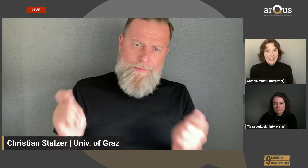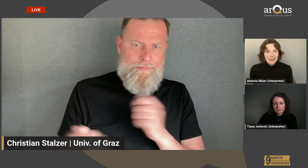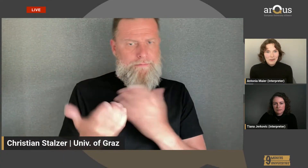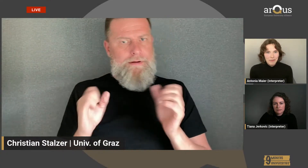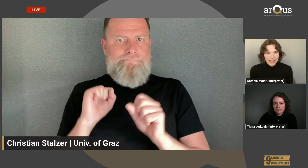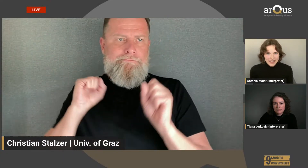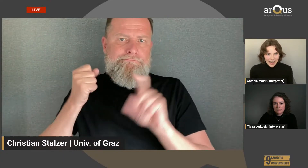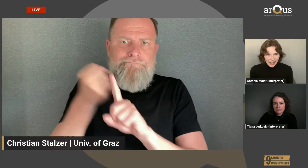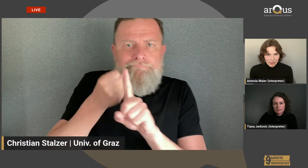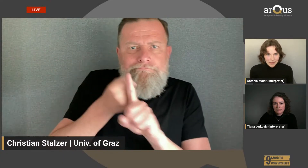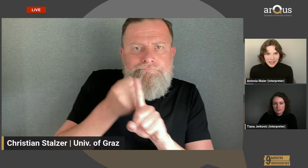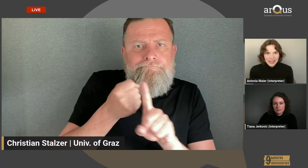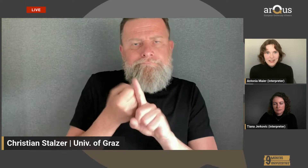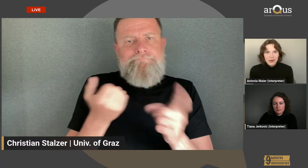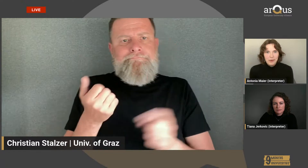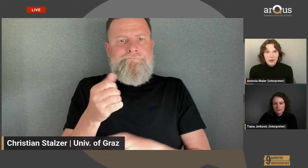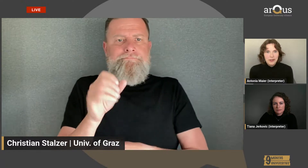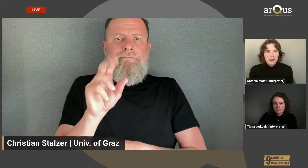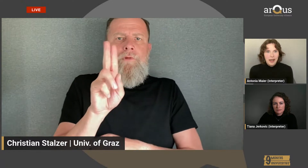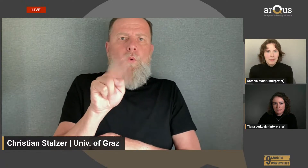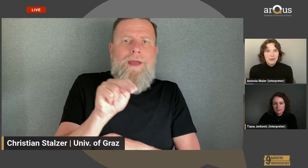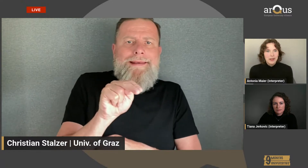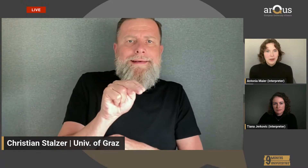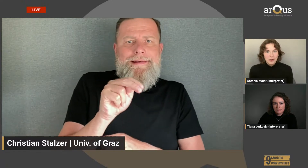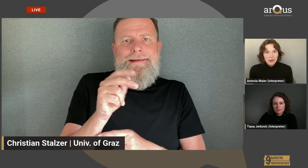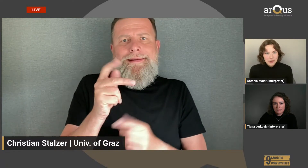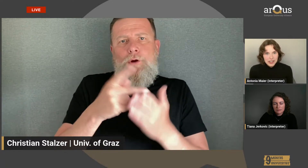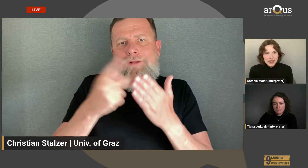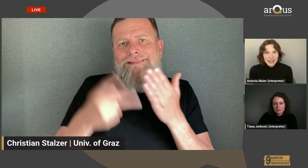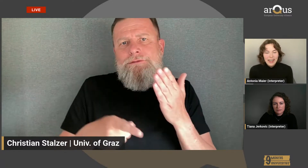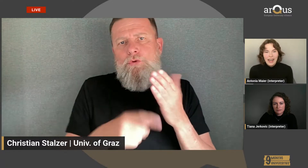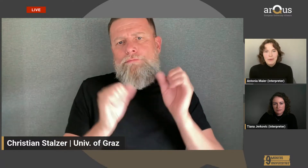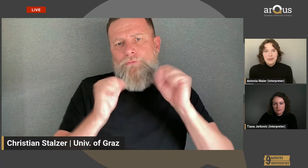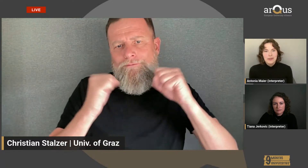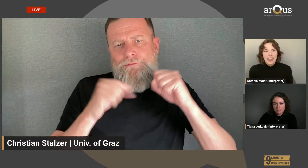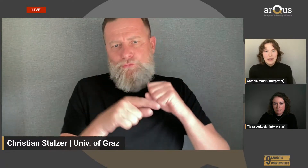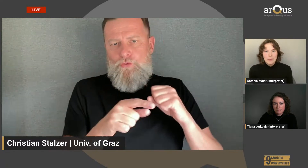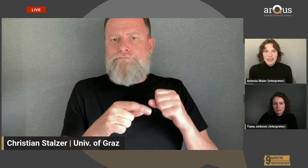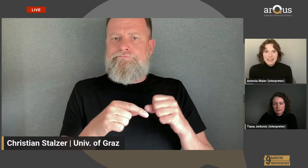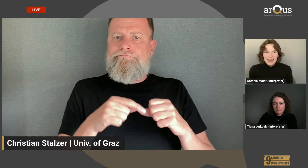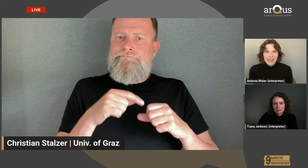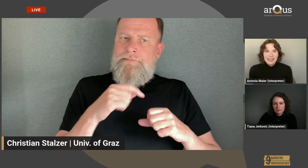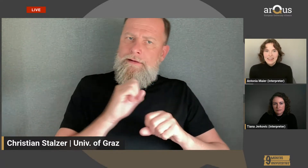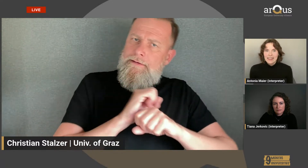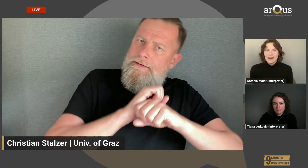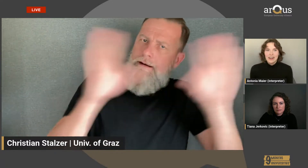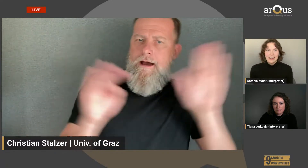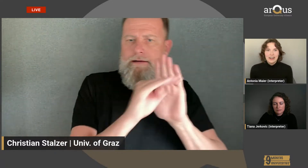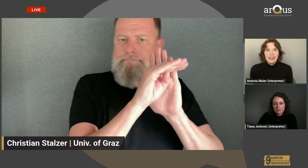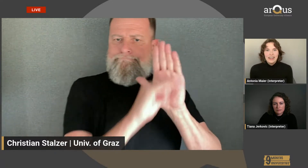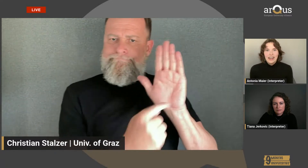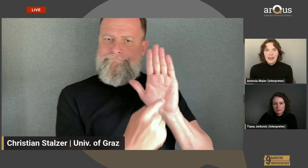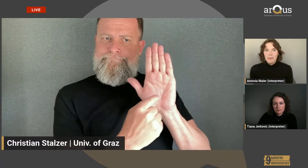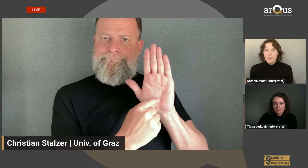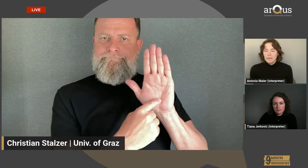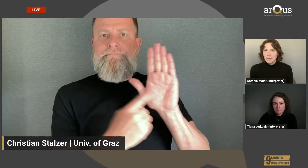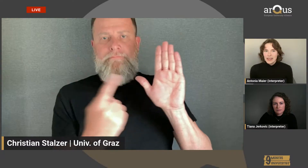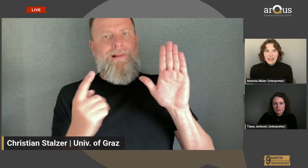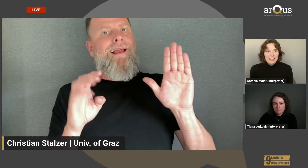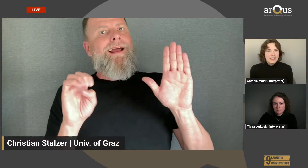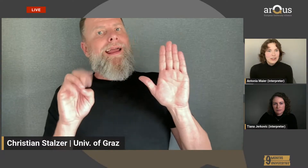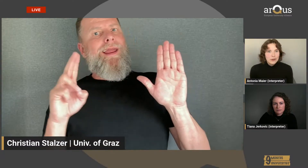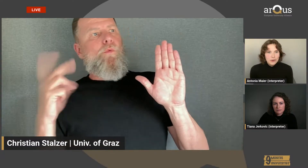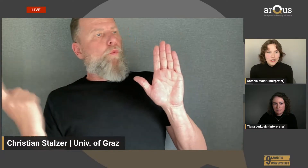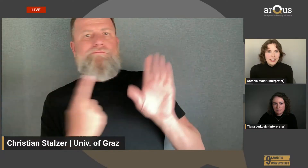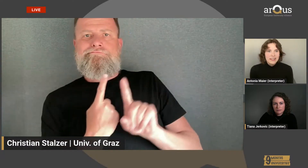at the end of my time, so I want to come to the conclusion. I want to end by saying that there are